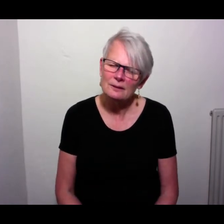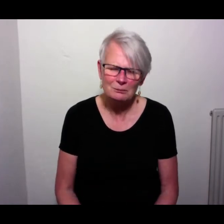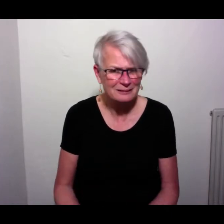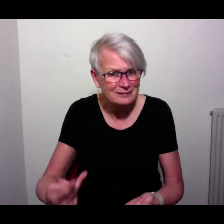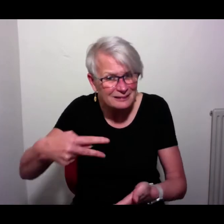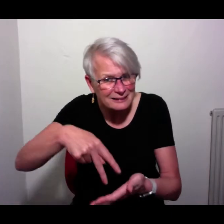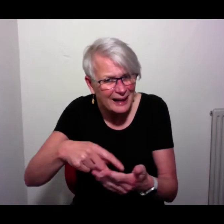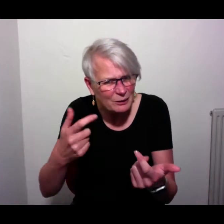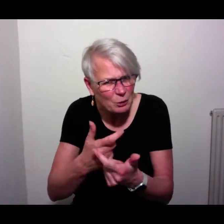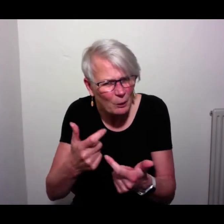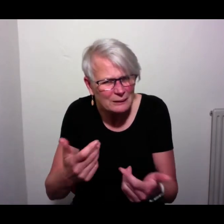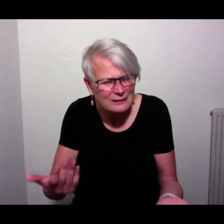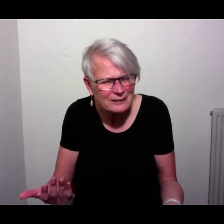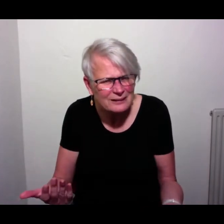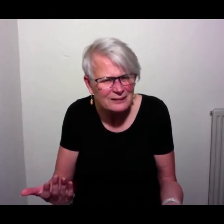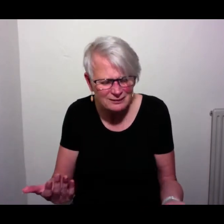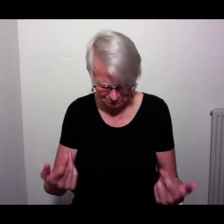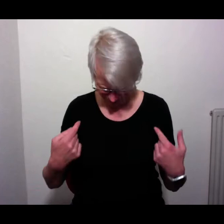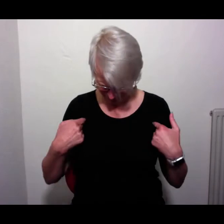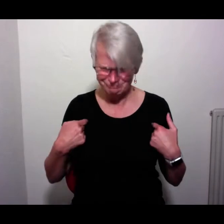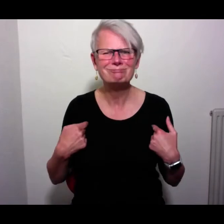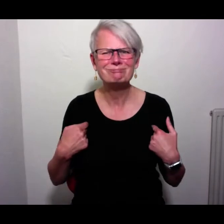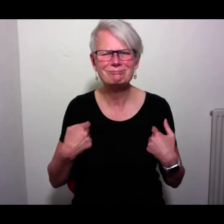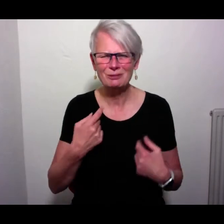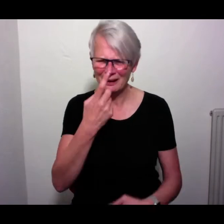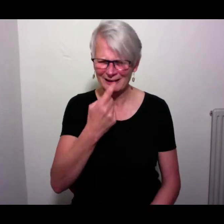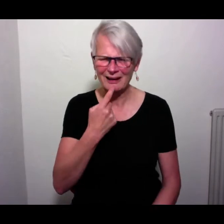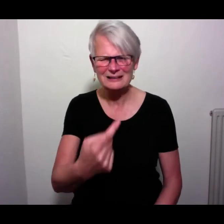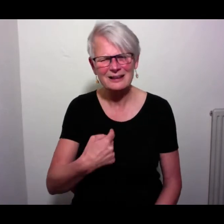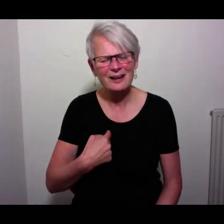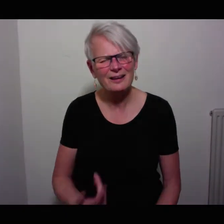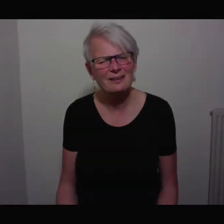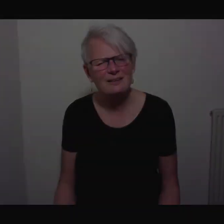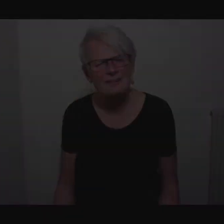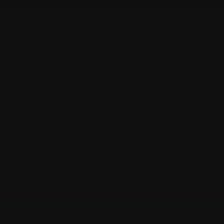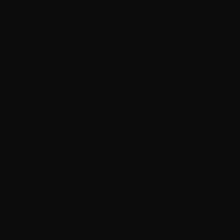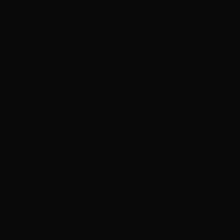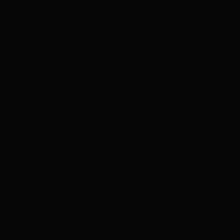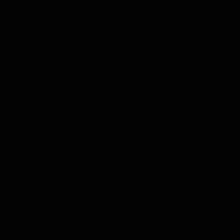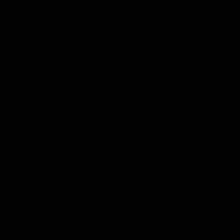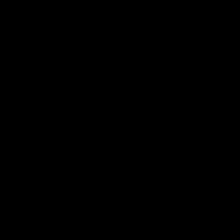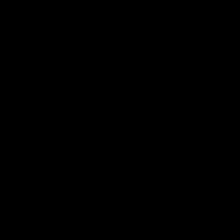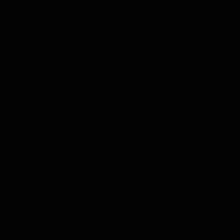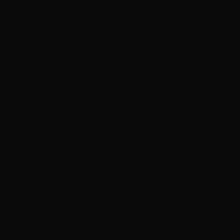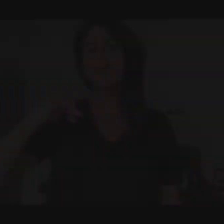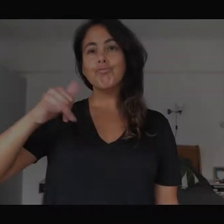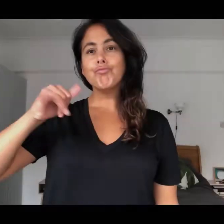But stand-up comedy, what have I got to say?